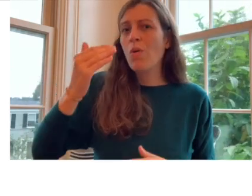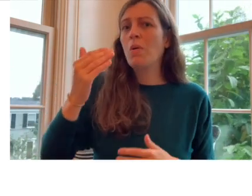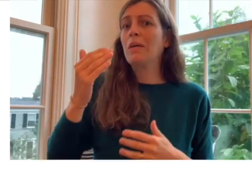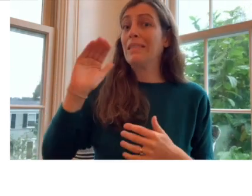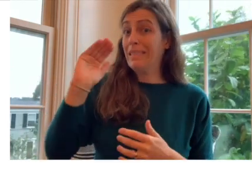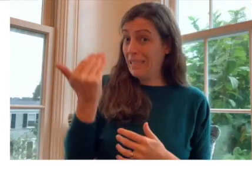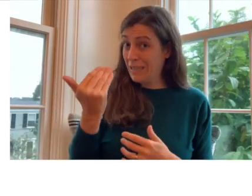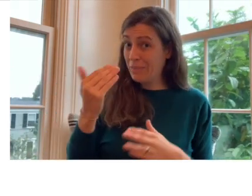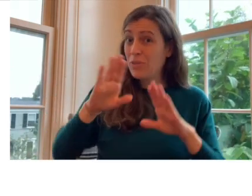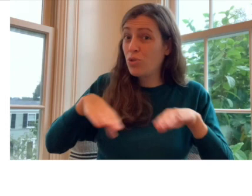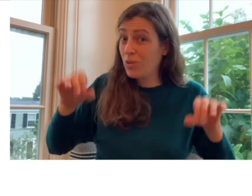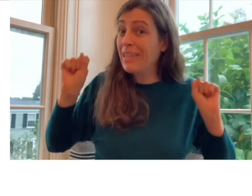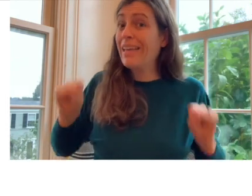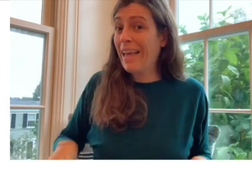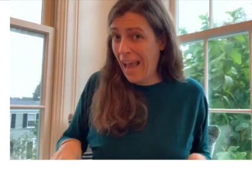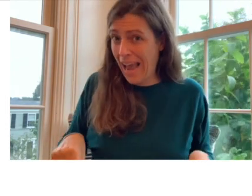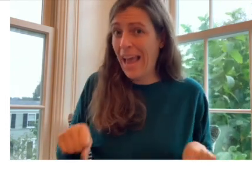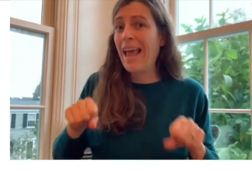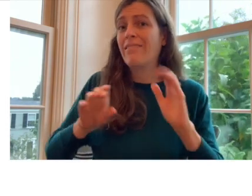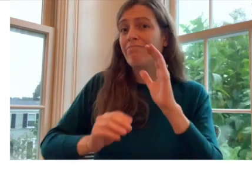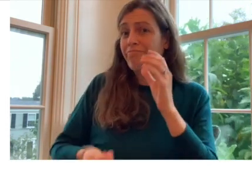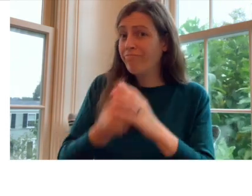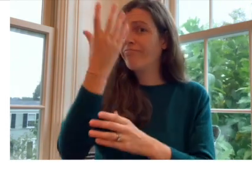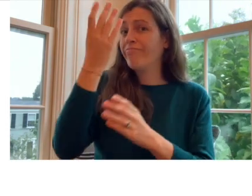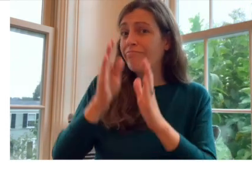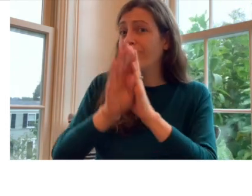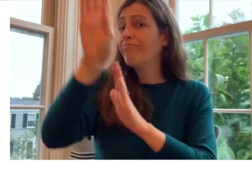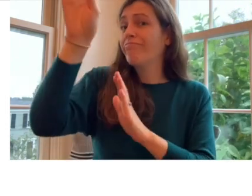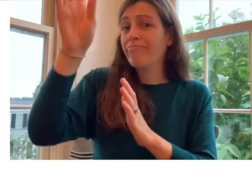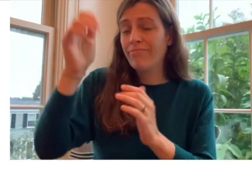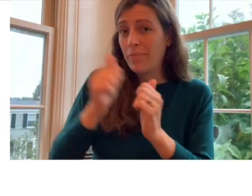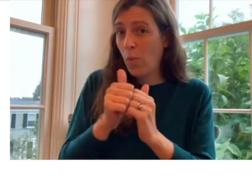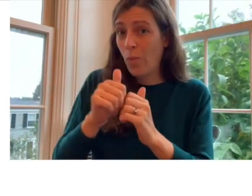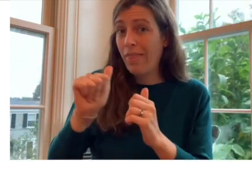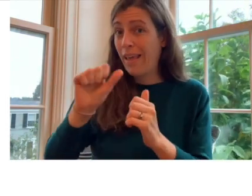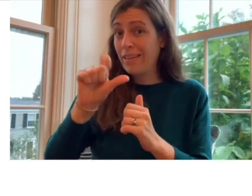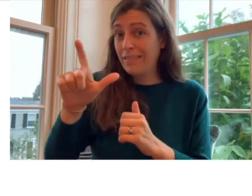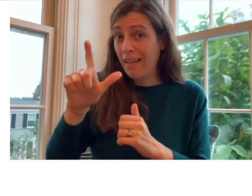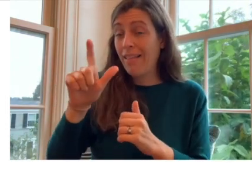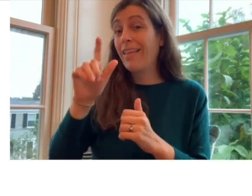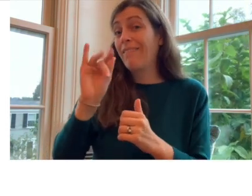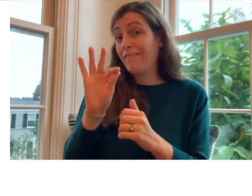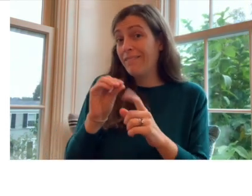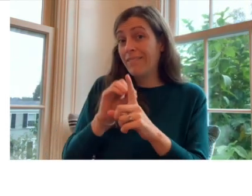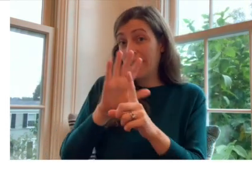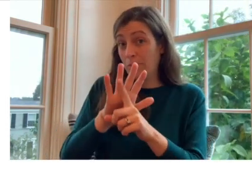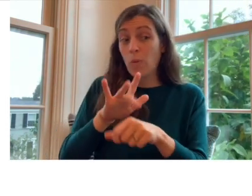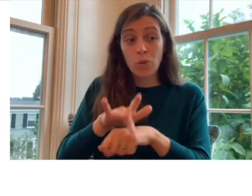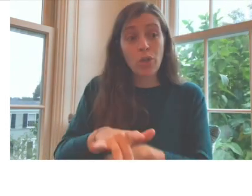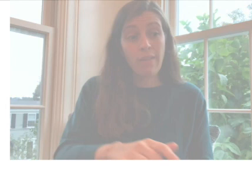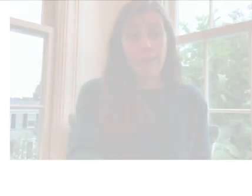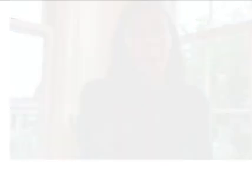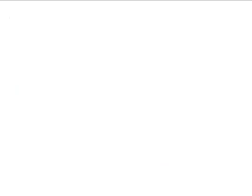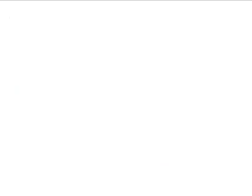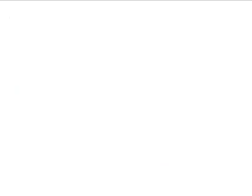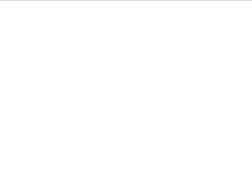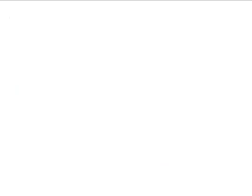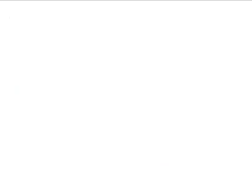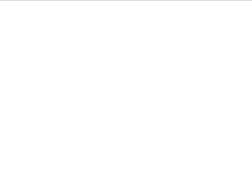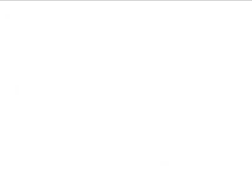kids' language experiences are leading to success. But nevertheless, it suggests that children can develop